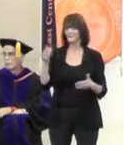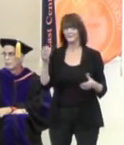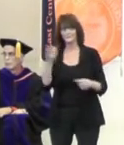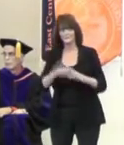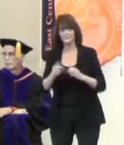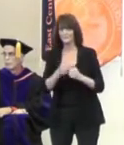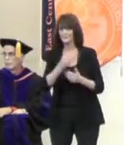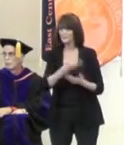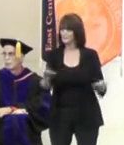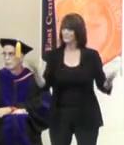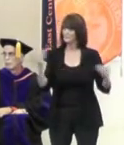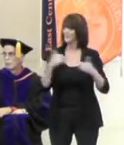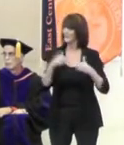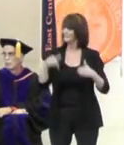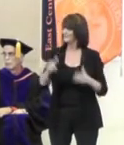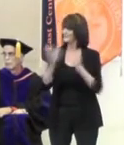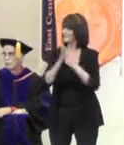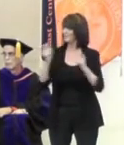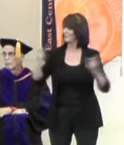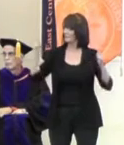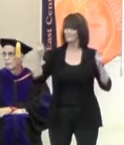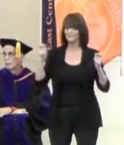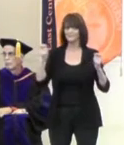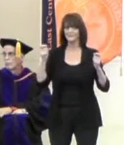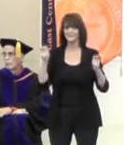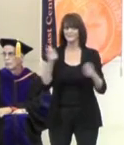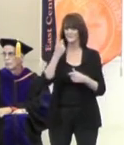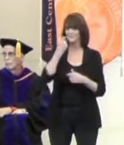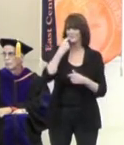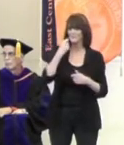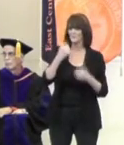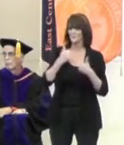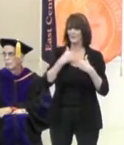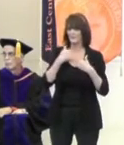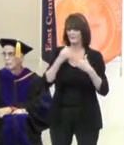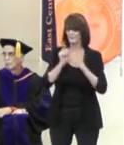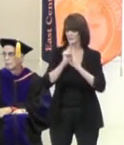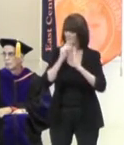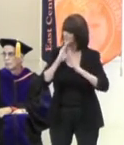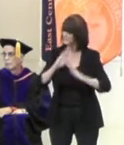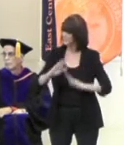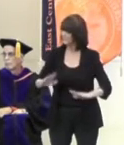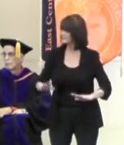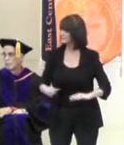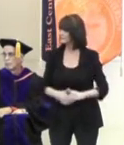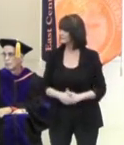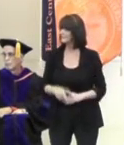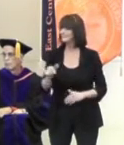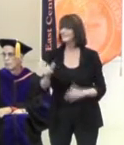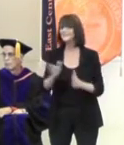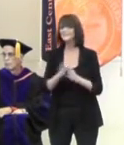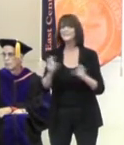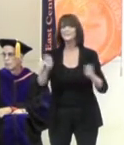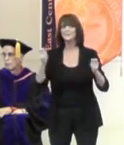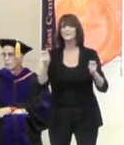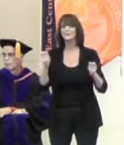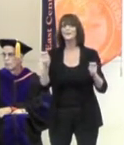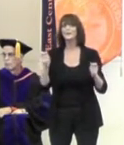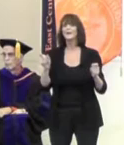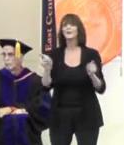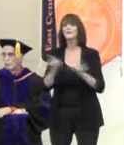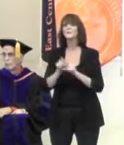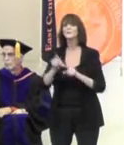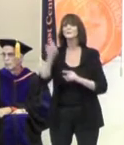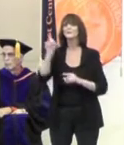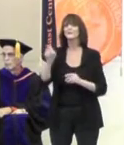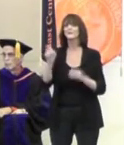to have this celebration. And a while ago we had a moment of silence. This ceremony also needs